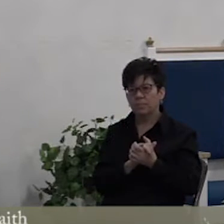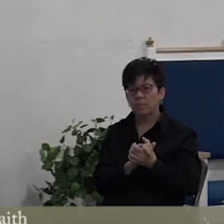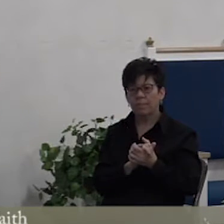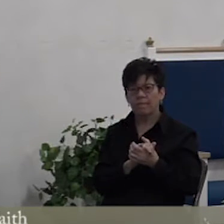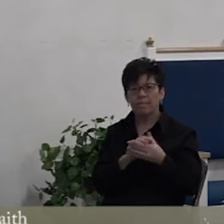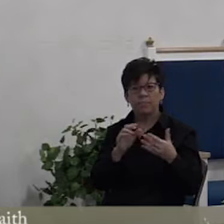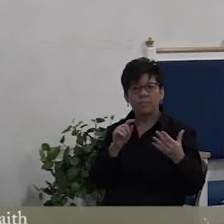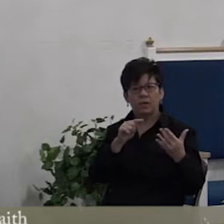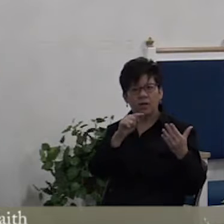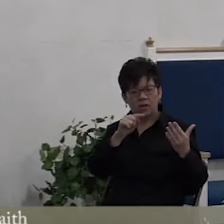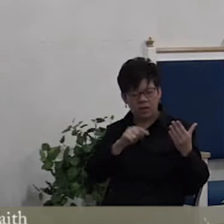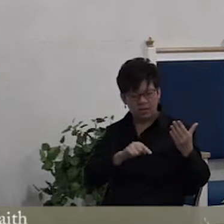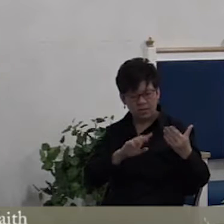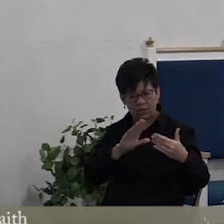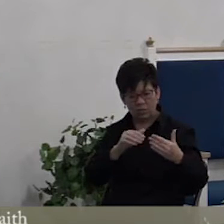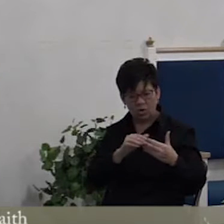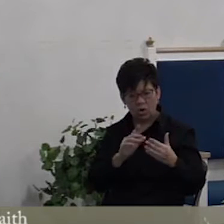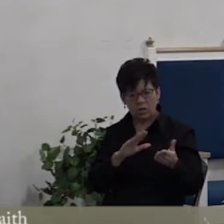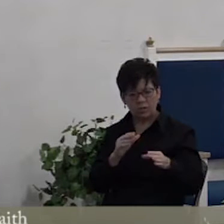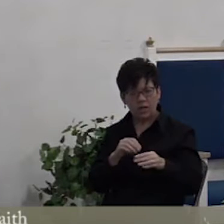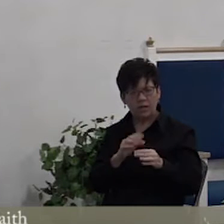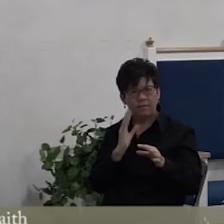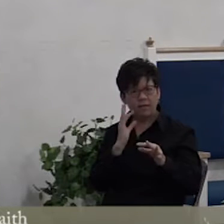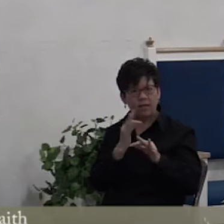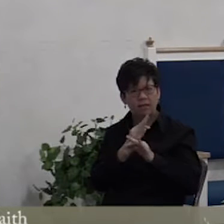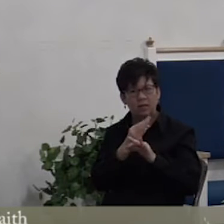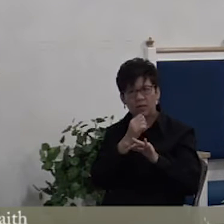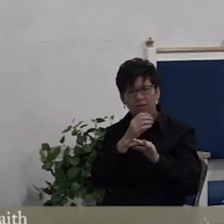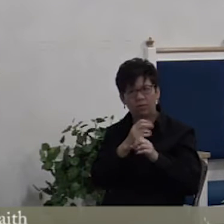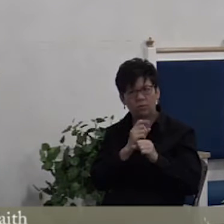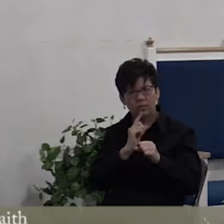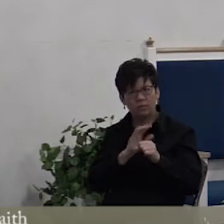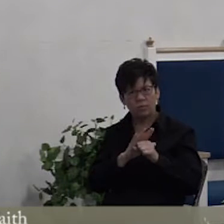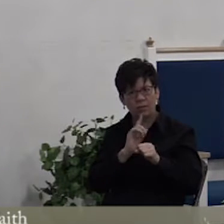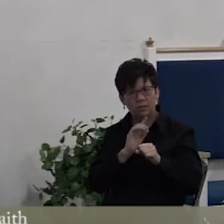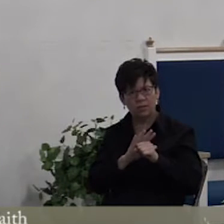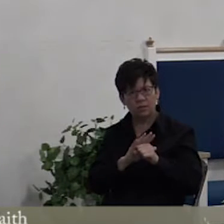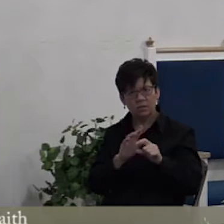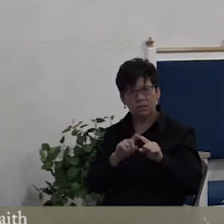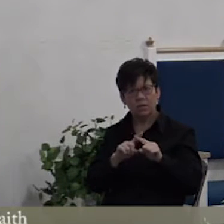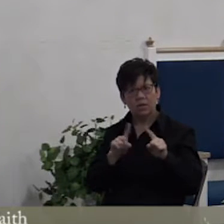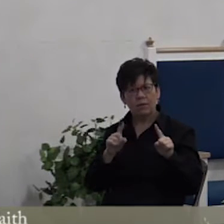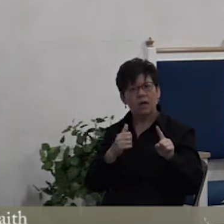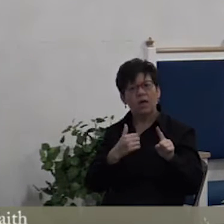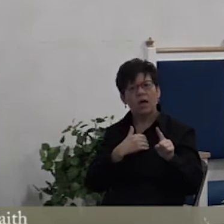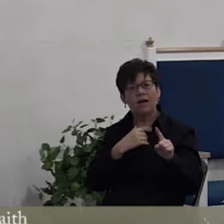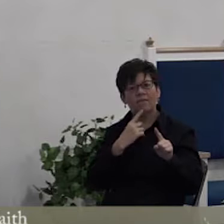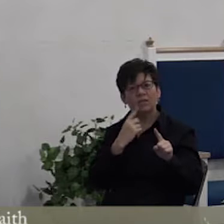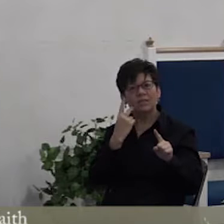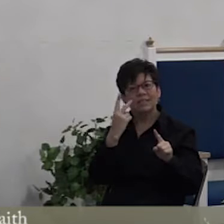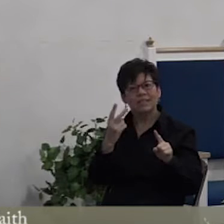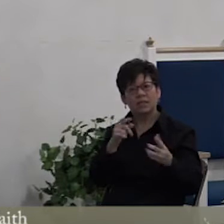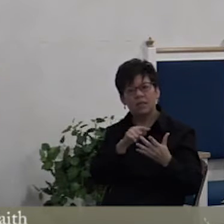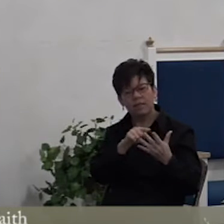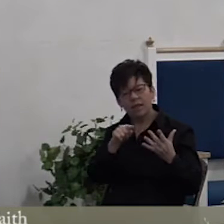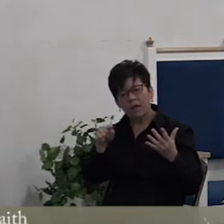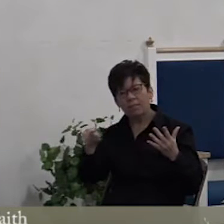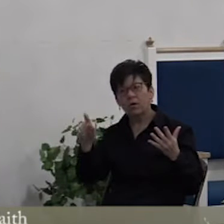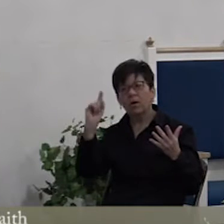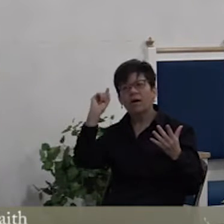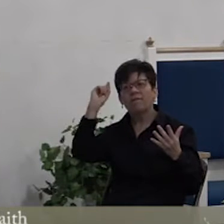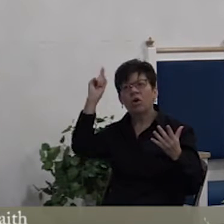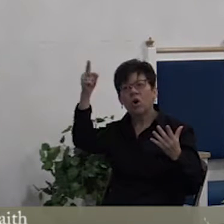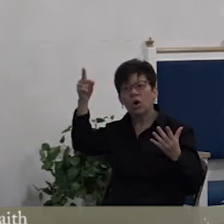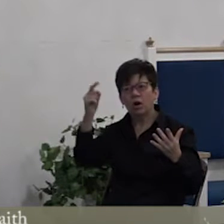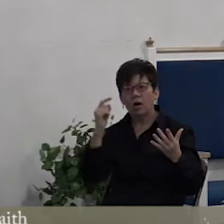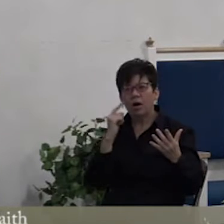These all died in faith, not having received the promises, but having seen them afar off,